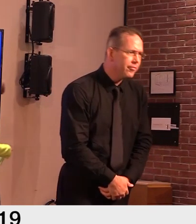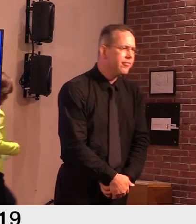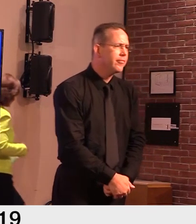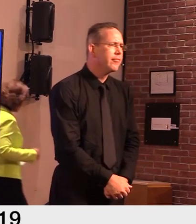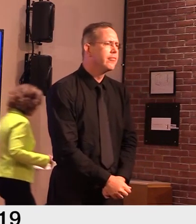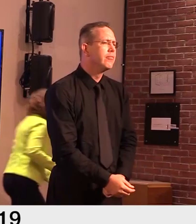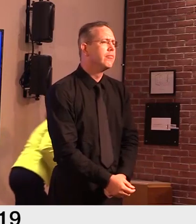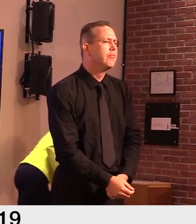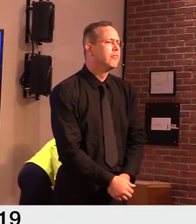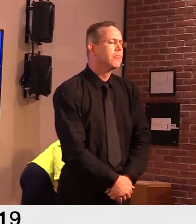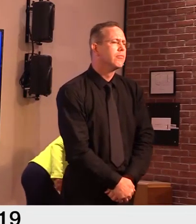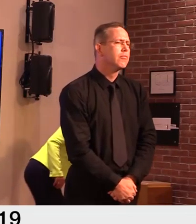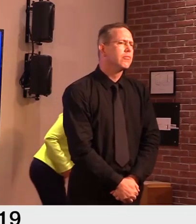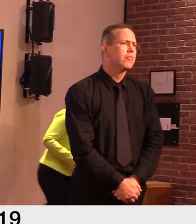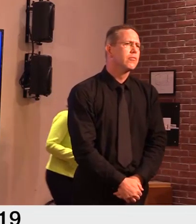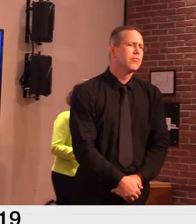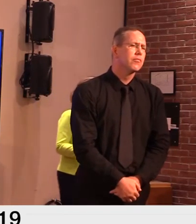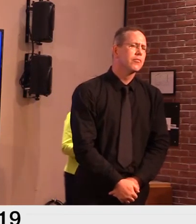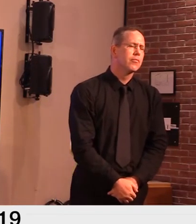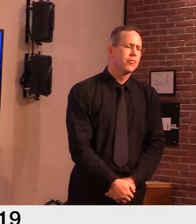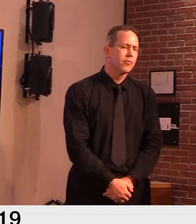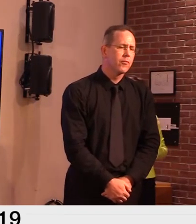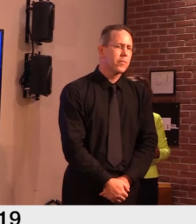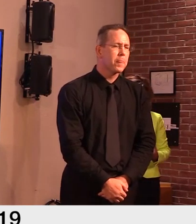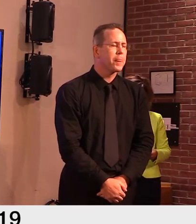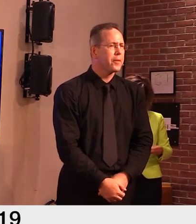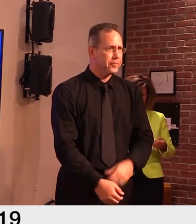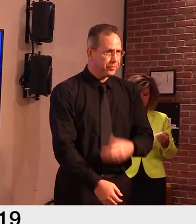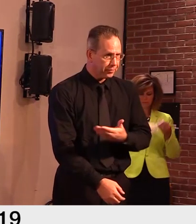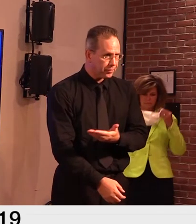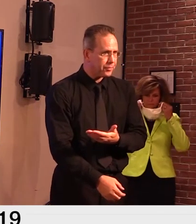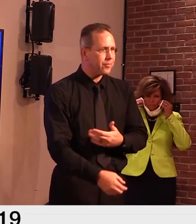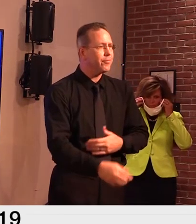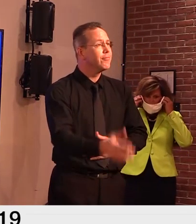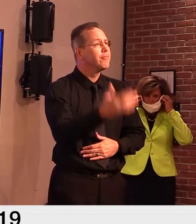Mountains. I will now turn it over to Commissioner Pichek.